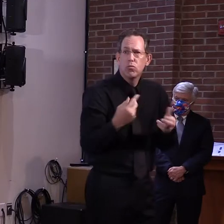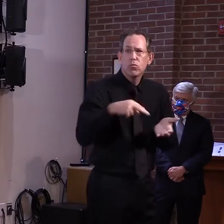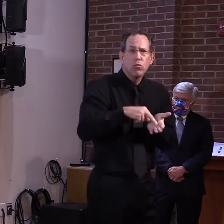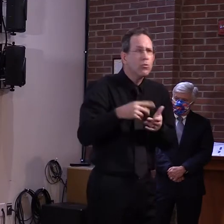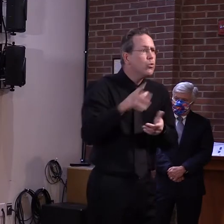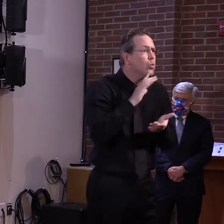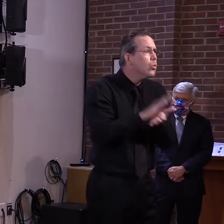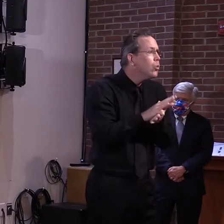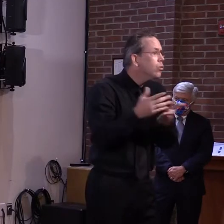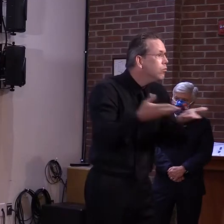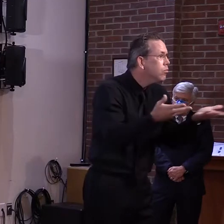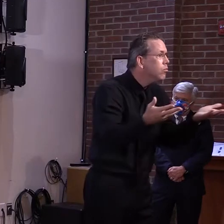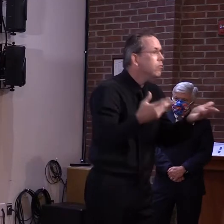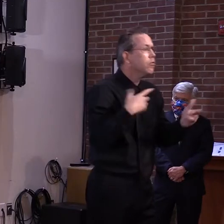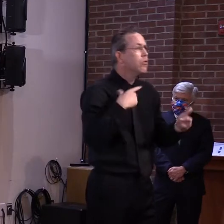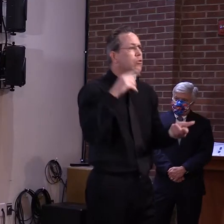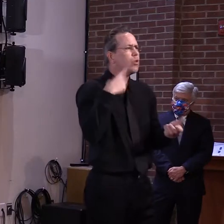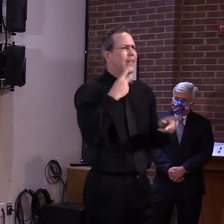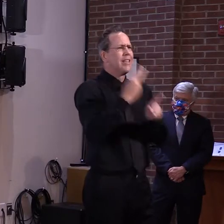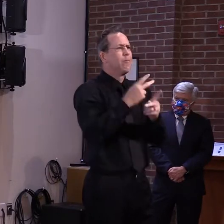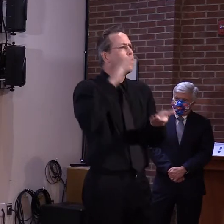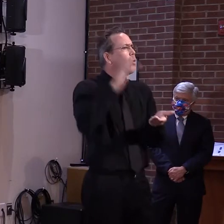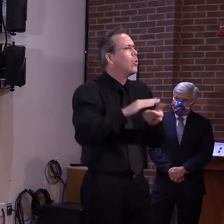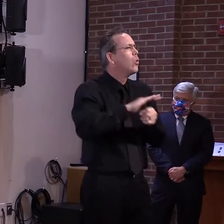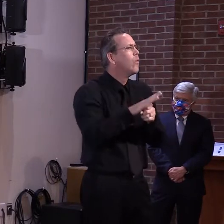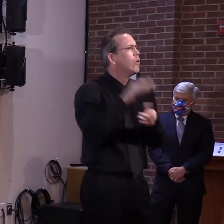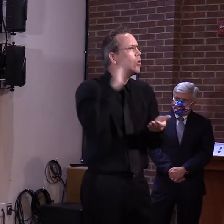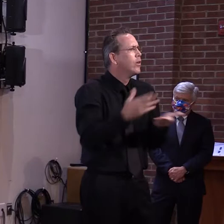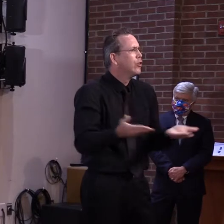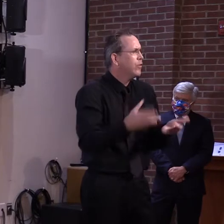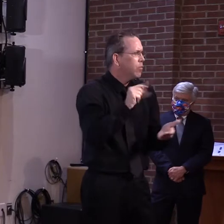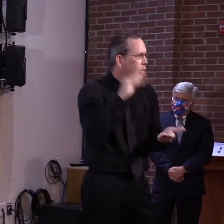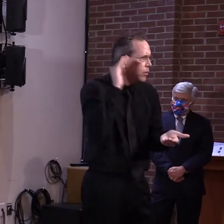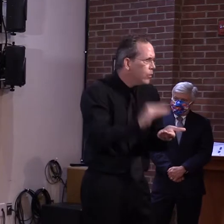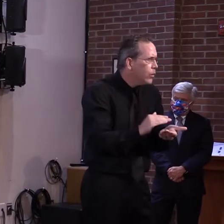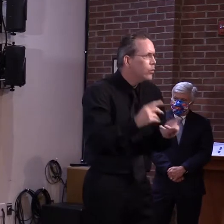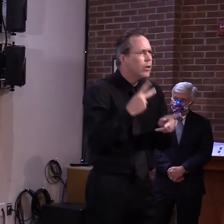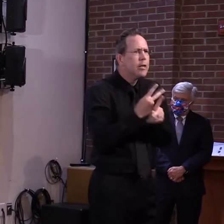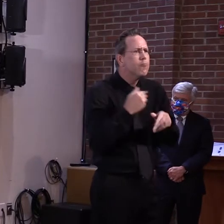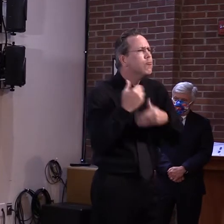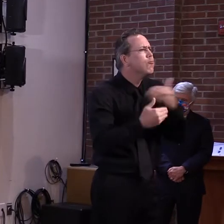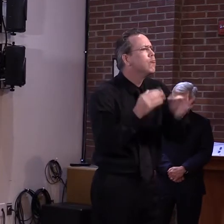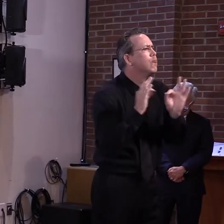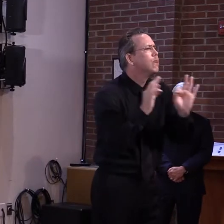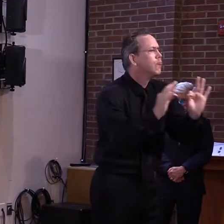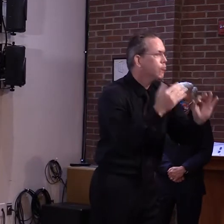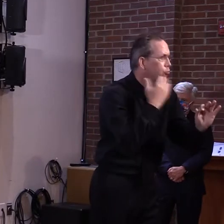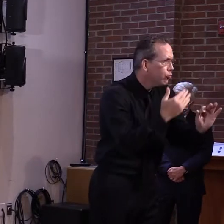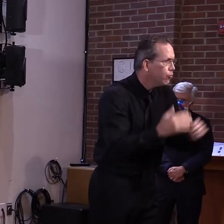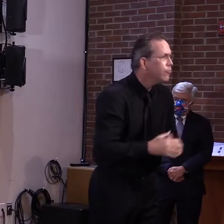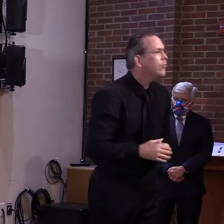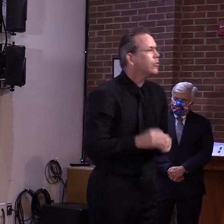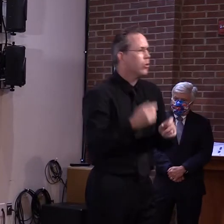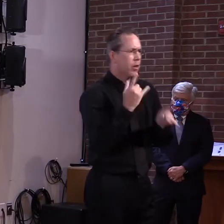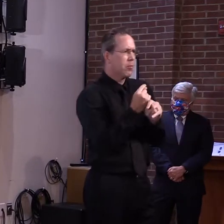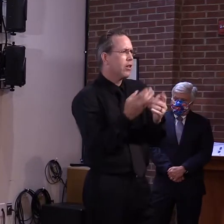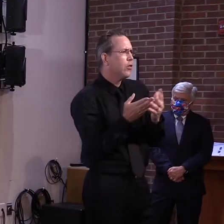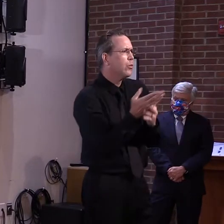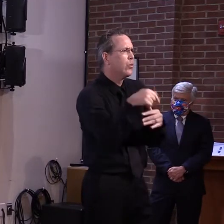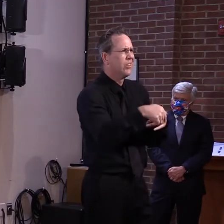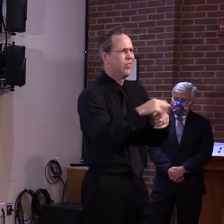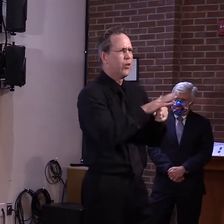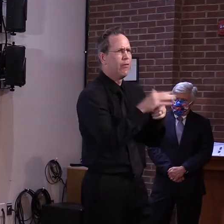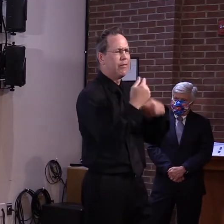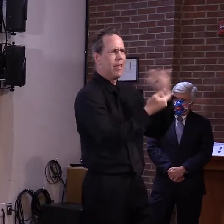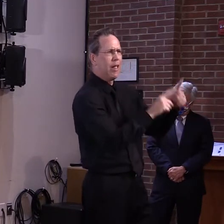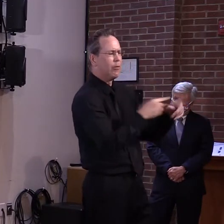and adapt to changing circumstances, just as we have throughout this entire pandemic. With that, I'll